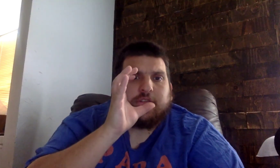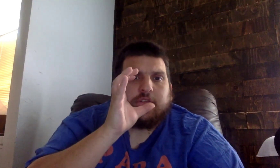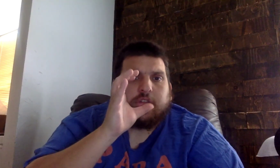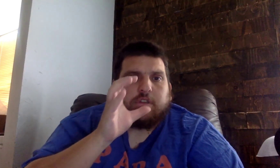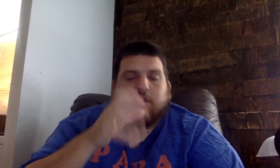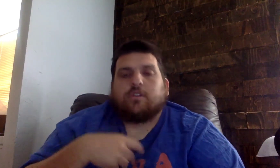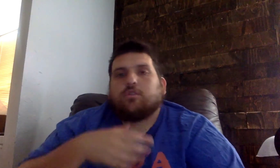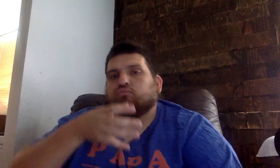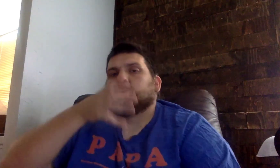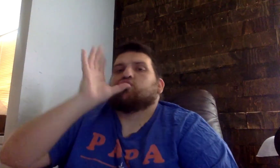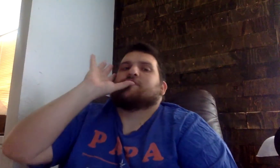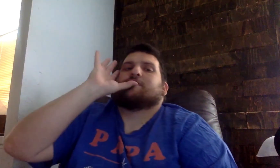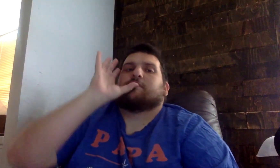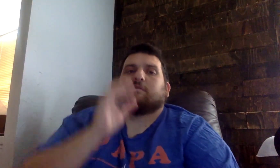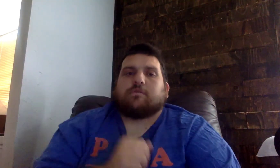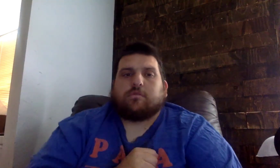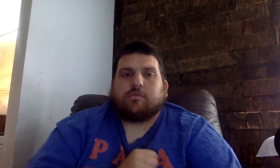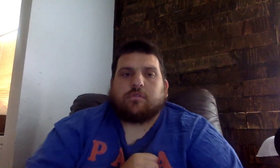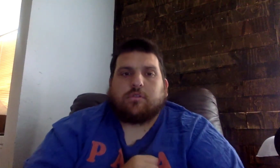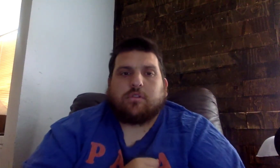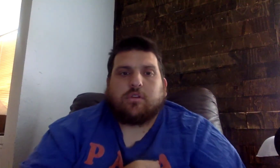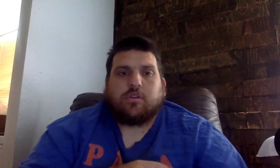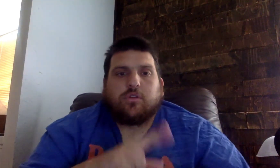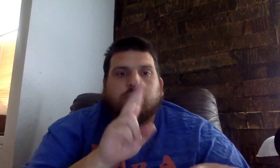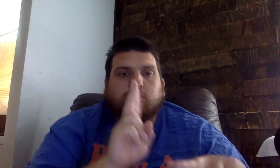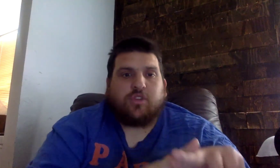drink, take a drink,